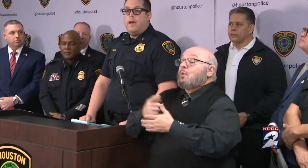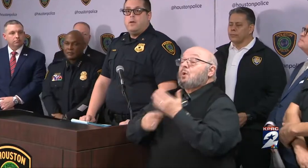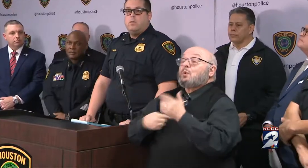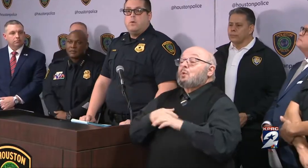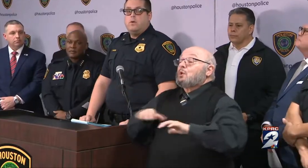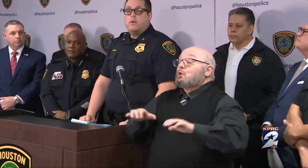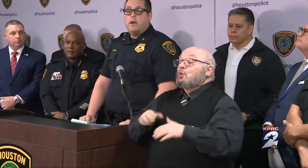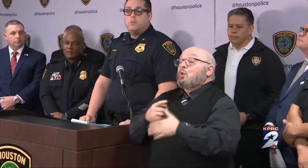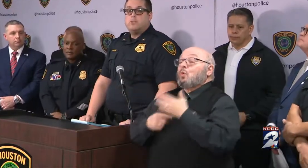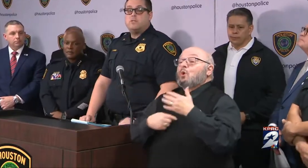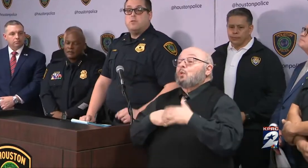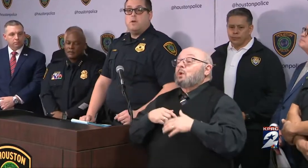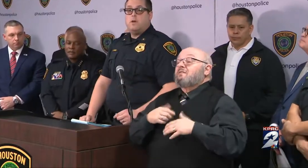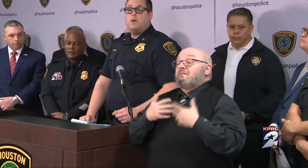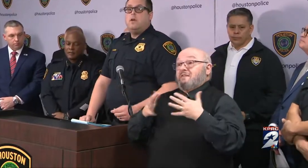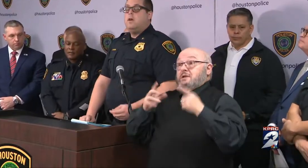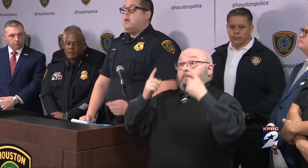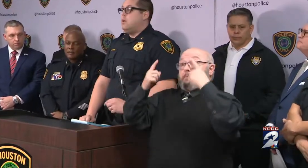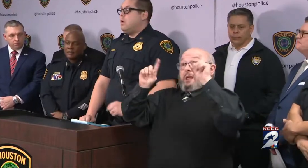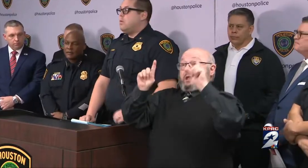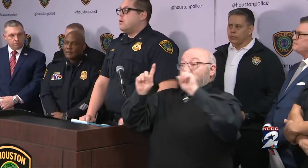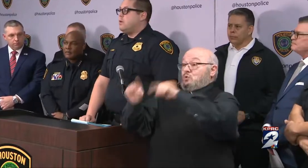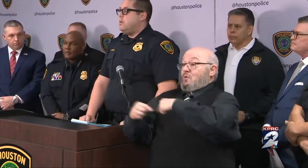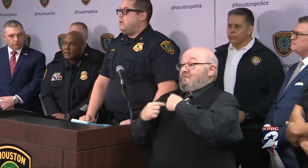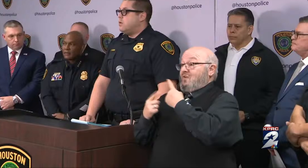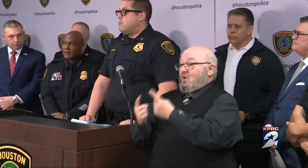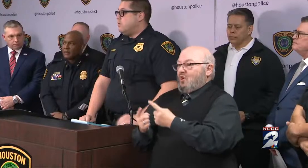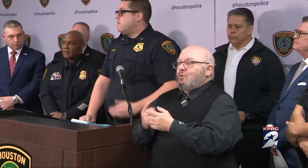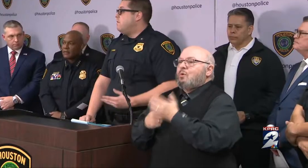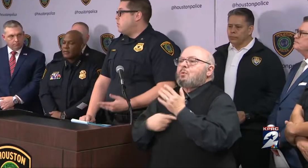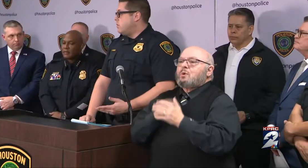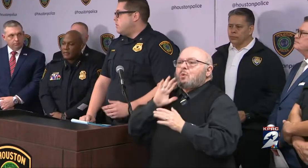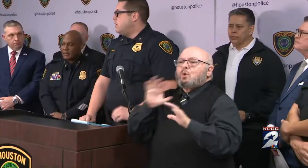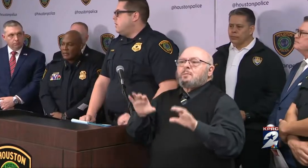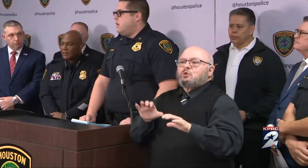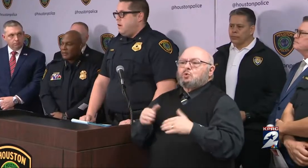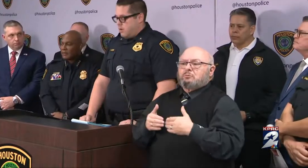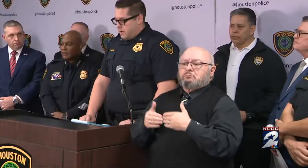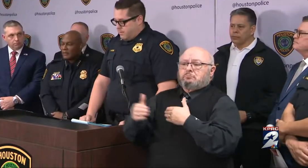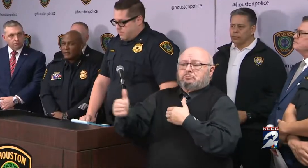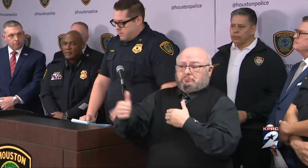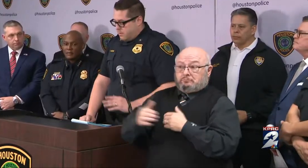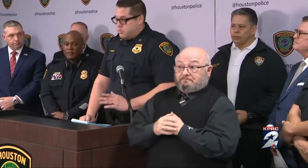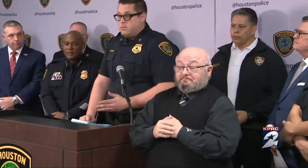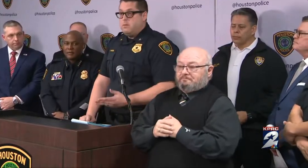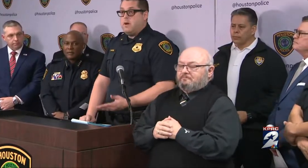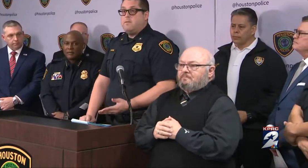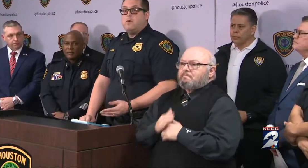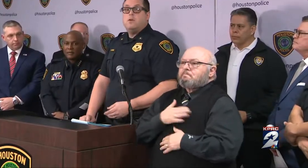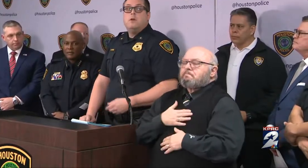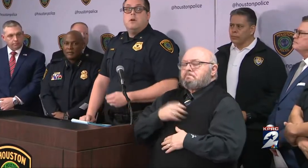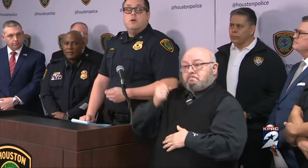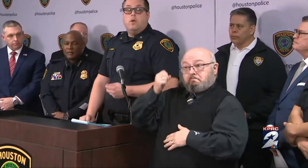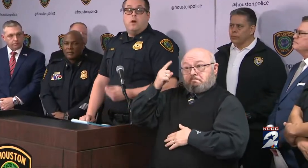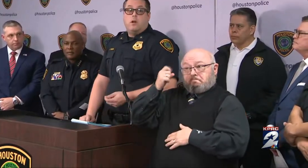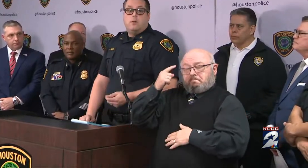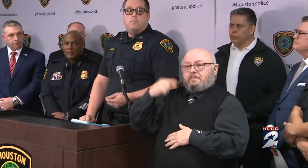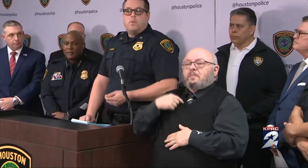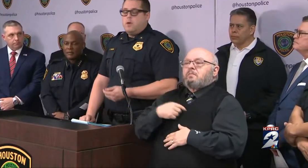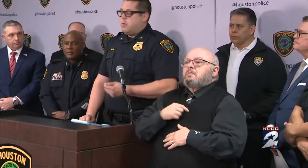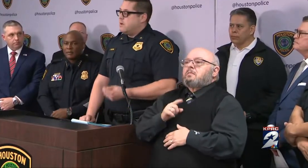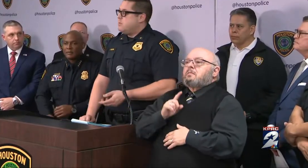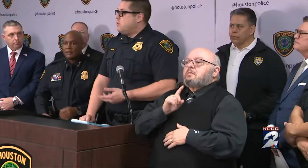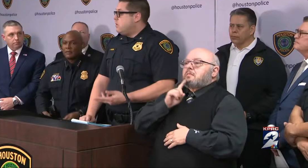we're at, what we've accomplished so far, and what we're going to be doing moving forward. All right. Please be mindful. We